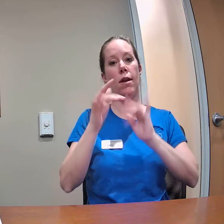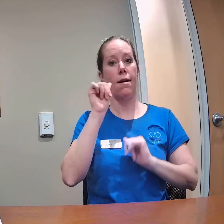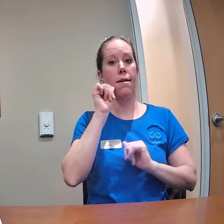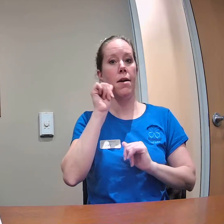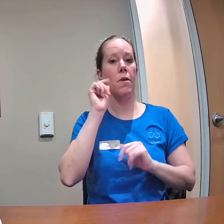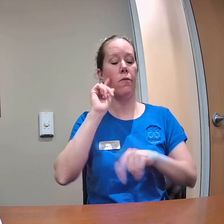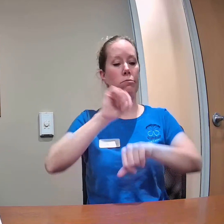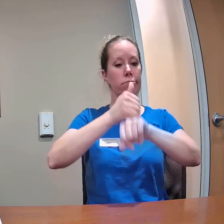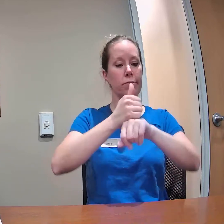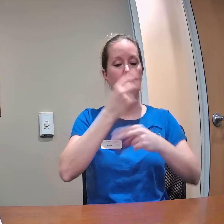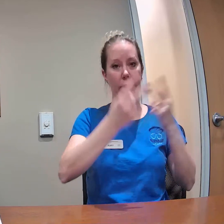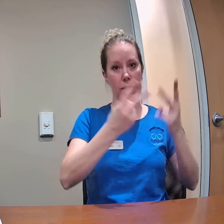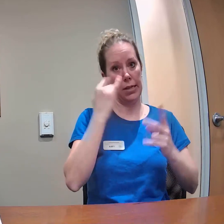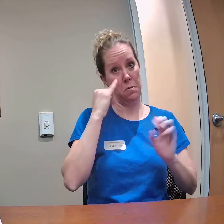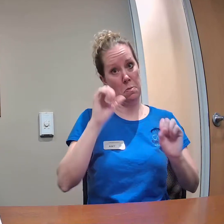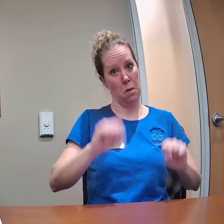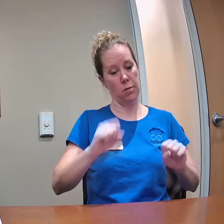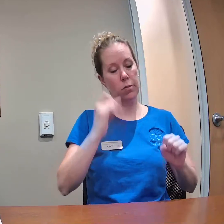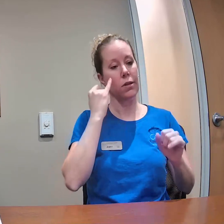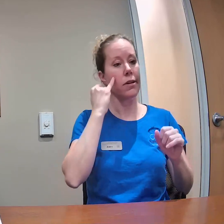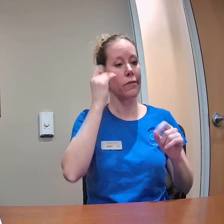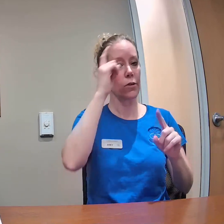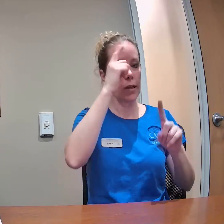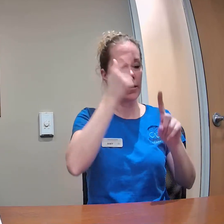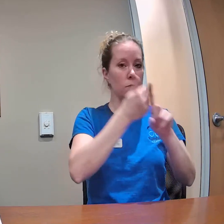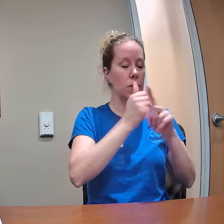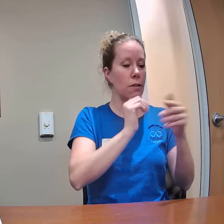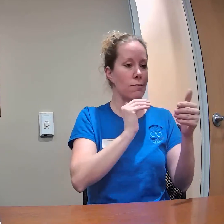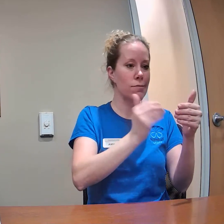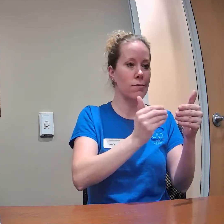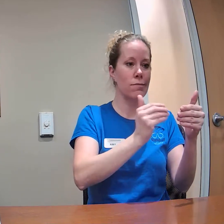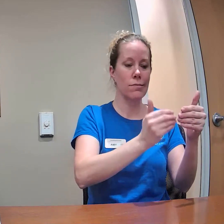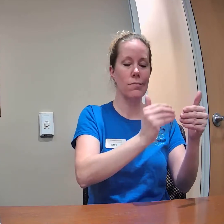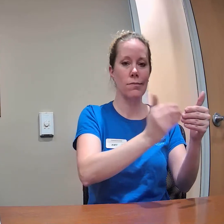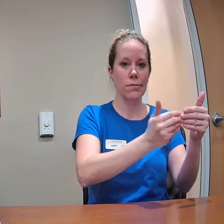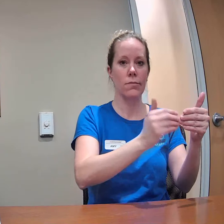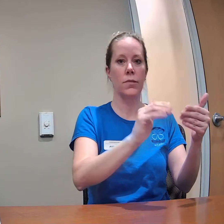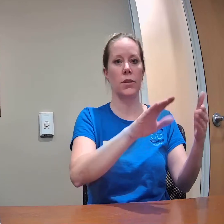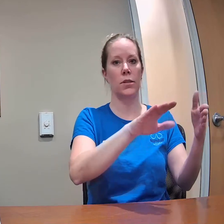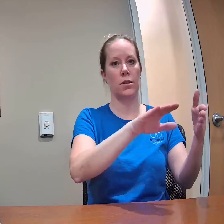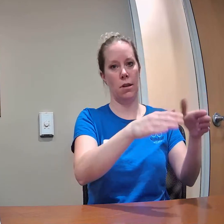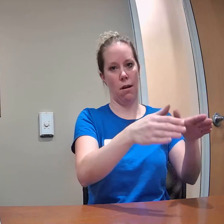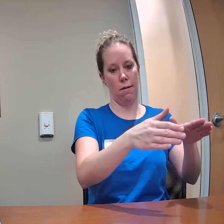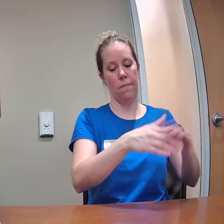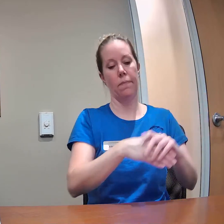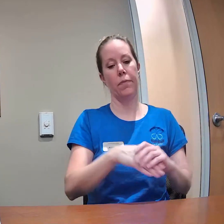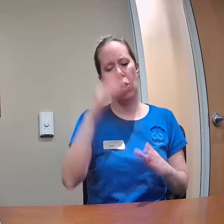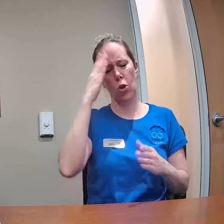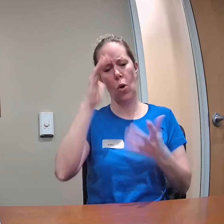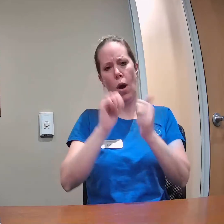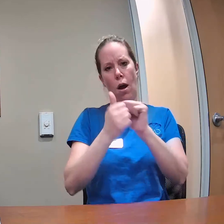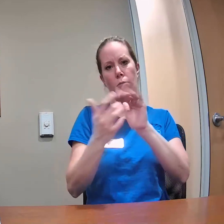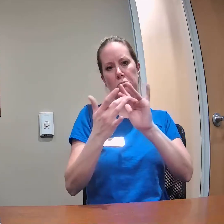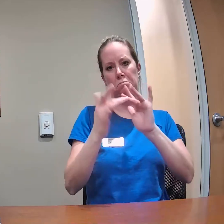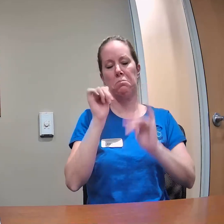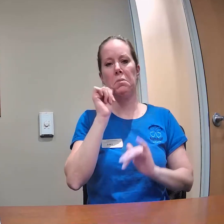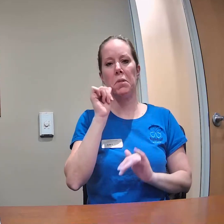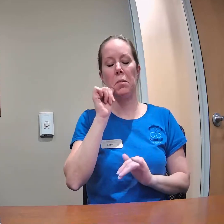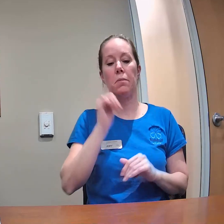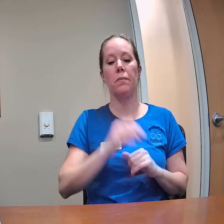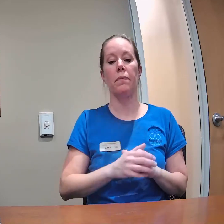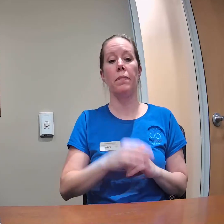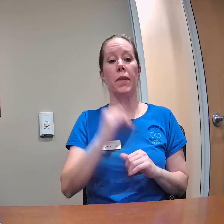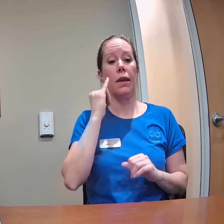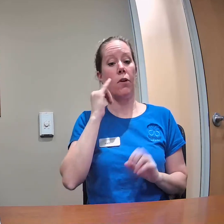Amy. And you all know how to contact her. In an emergency, the palliative visitor may phone